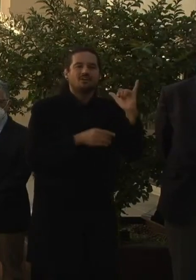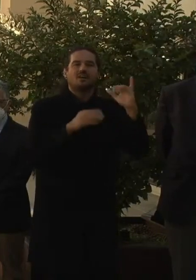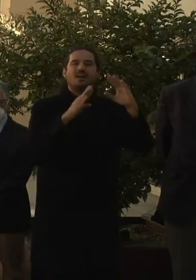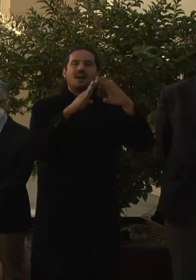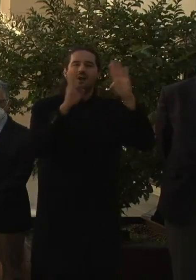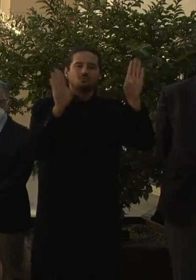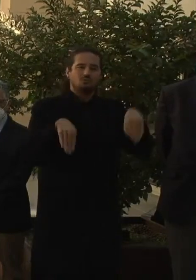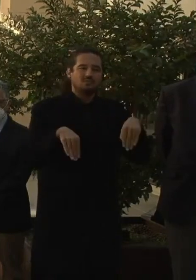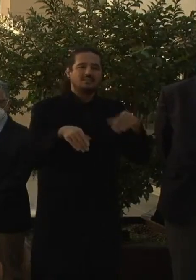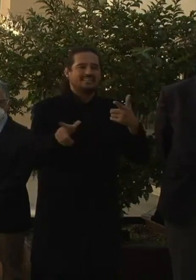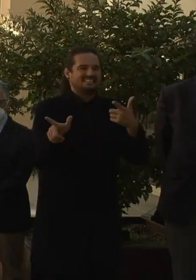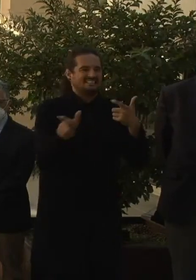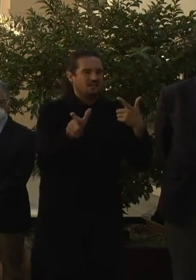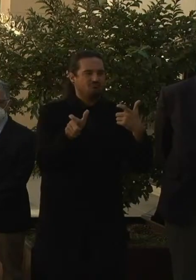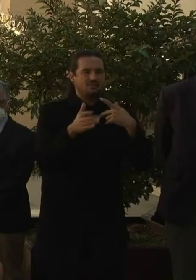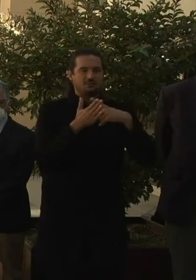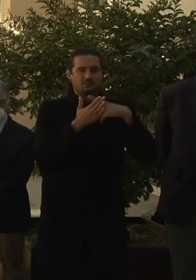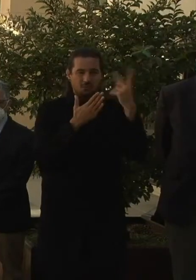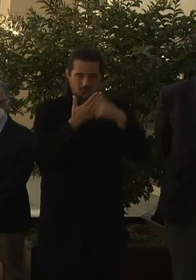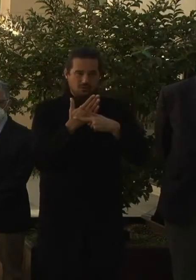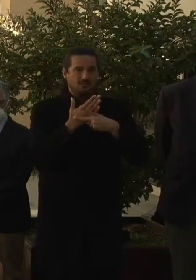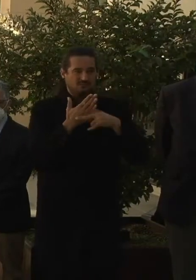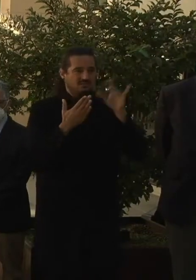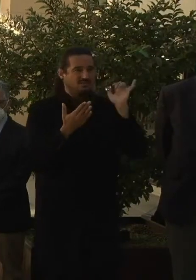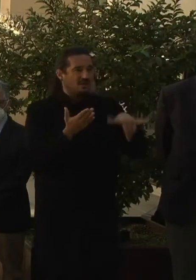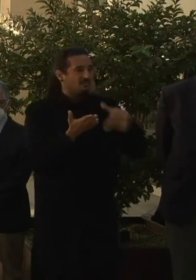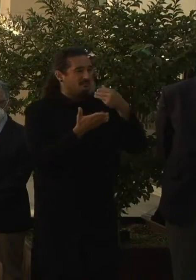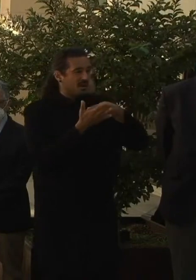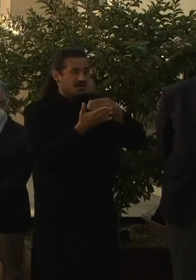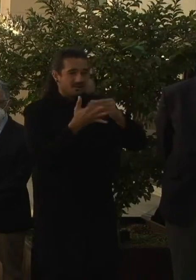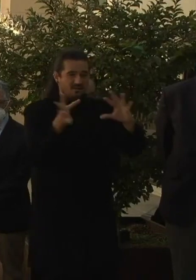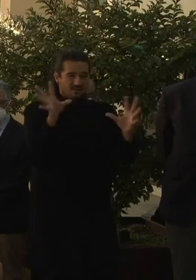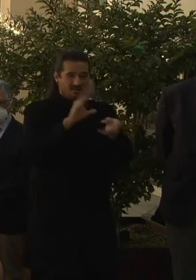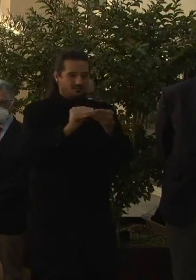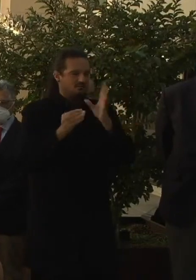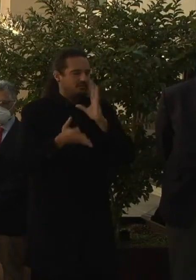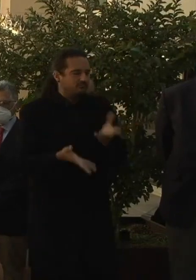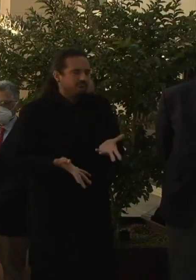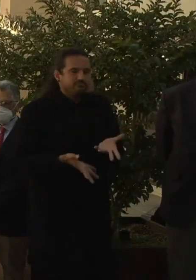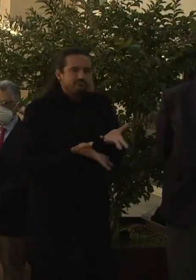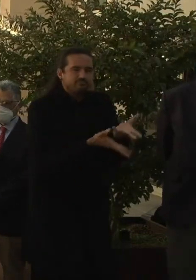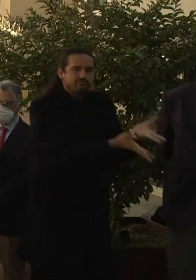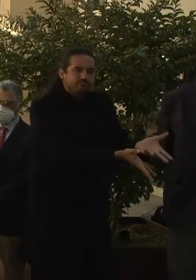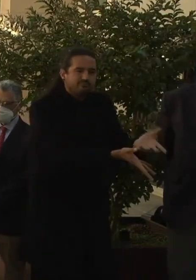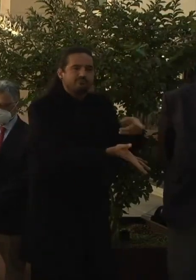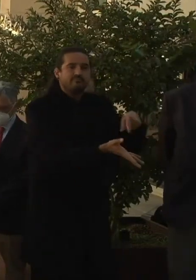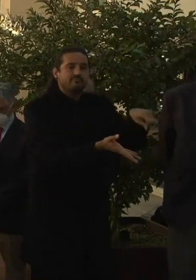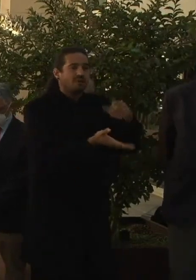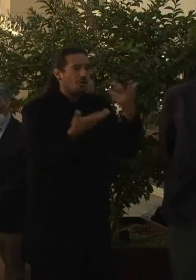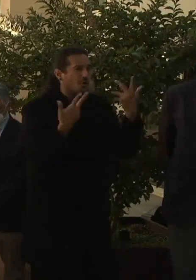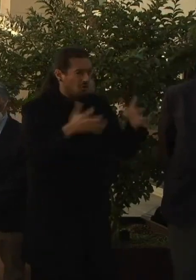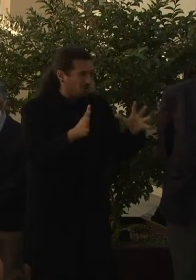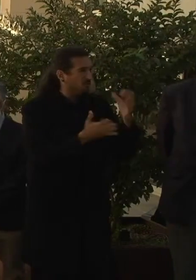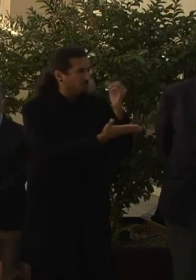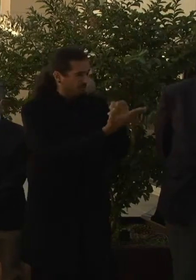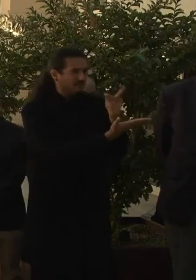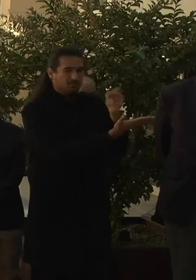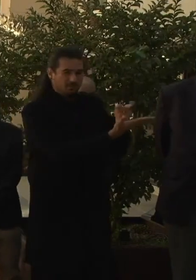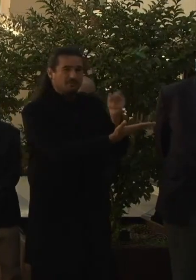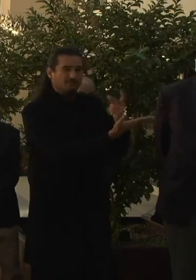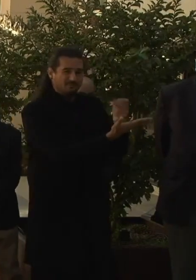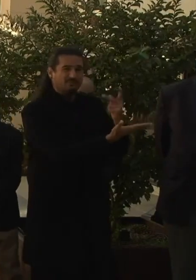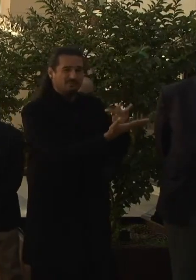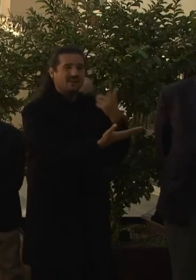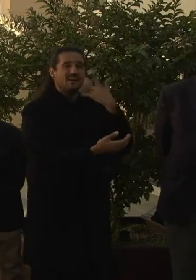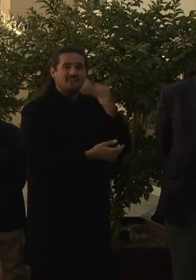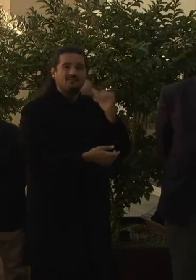dollars will enable projects that have already received approval from the California Housing and Community